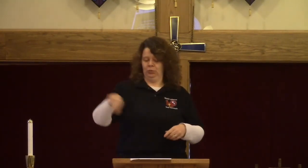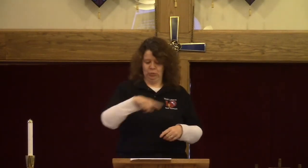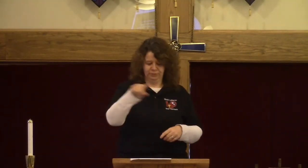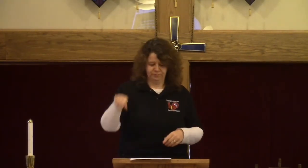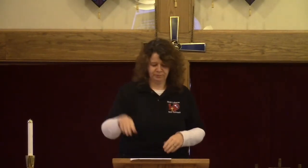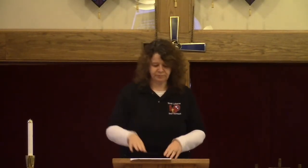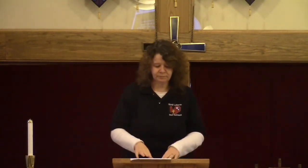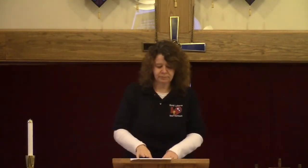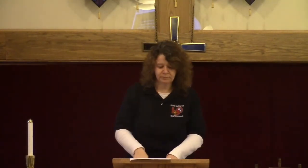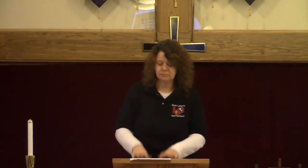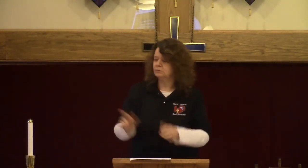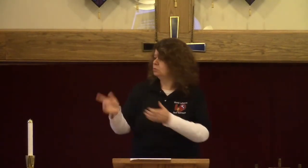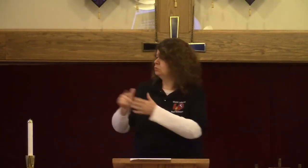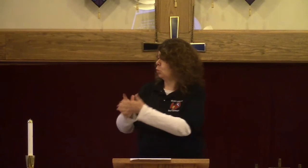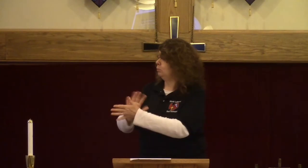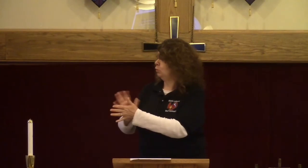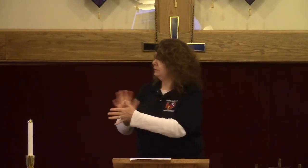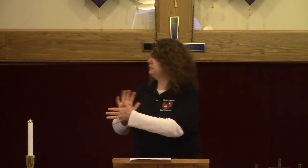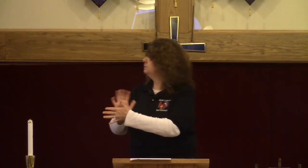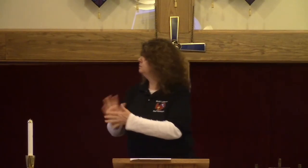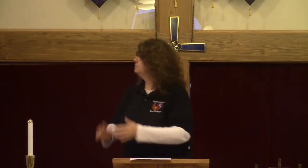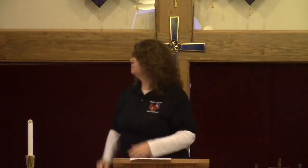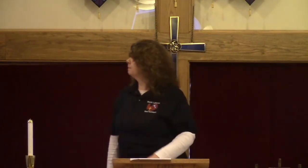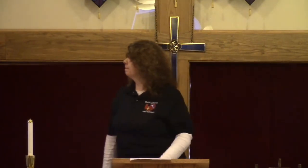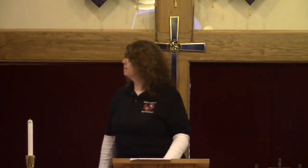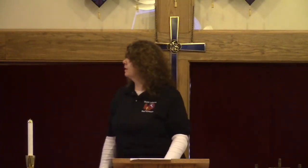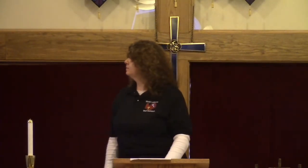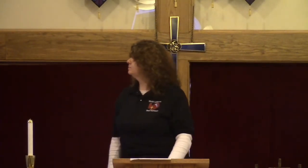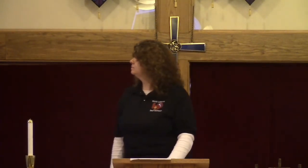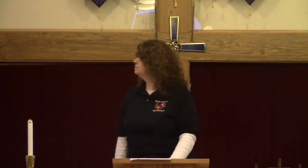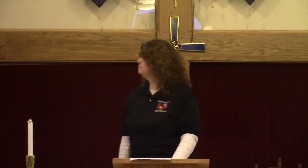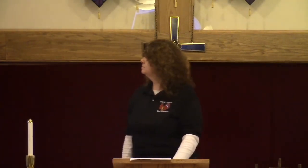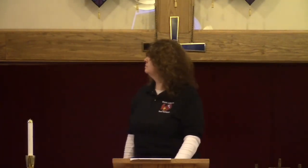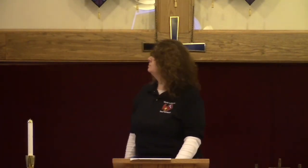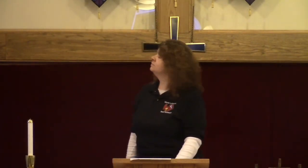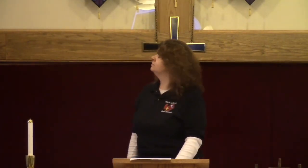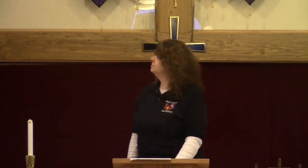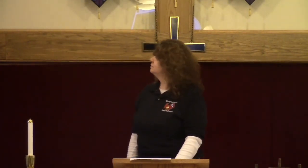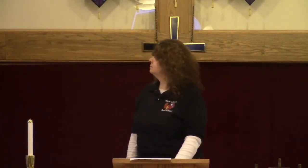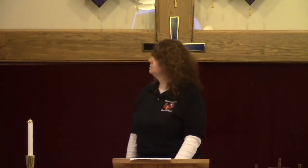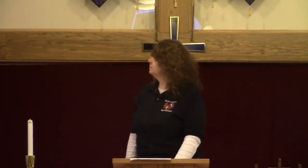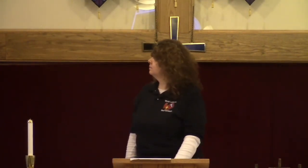wanted to share with you that. Okay, show the movie. All right. Okay.